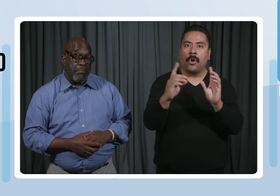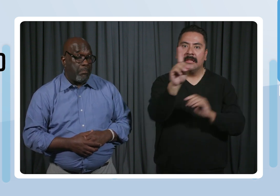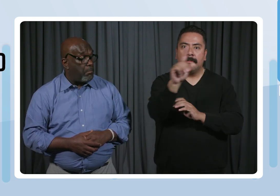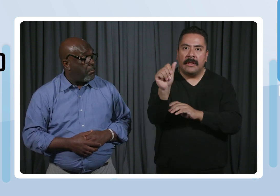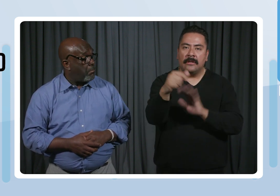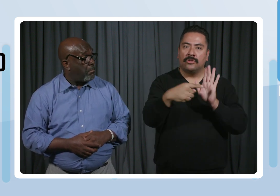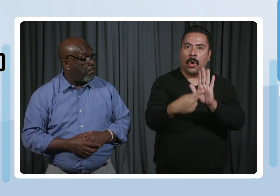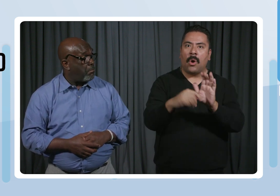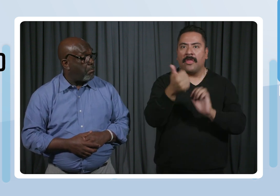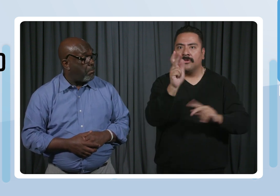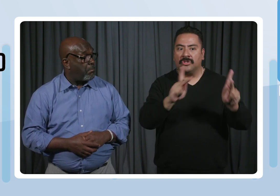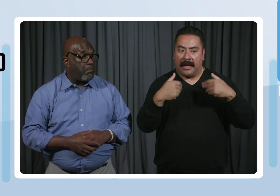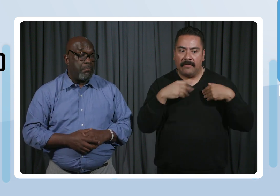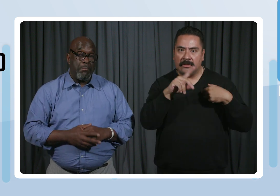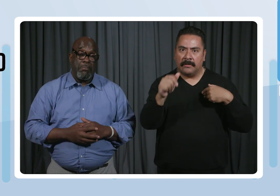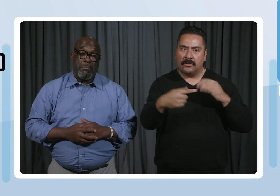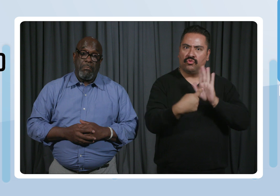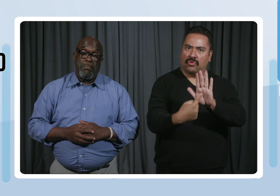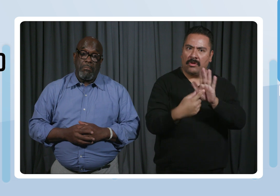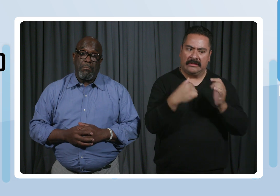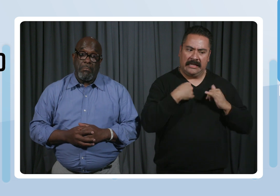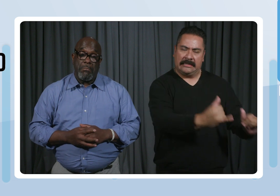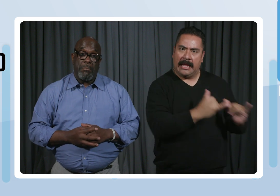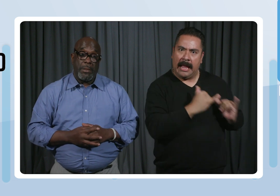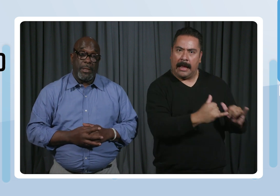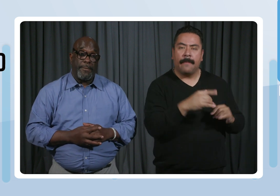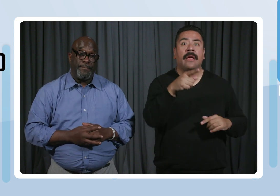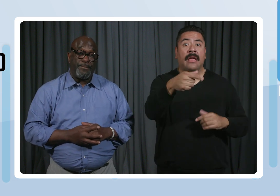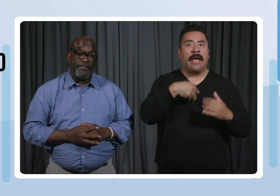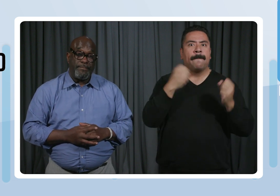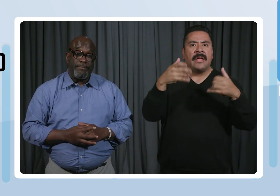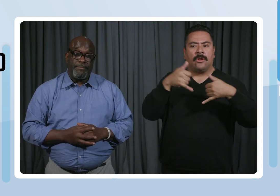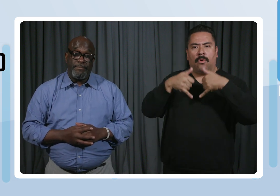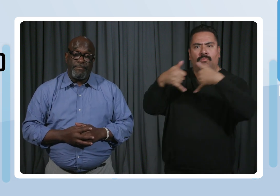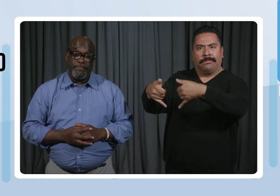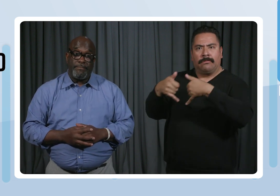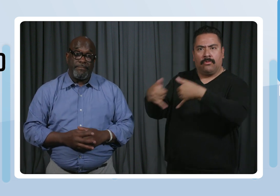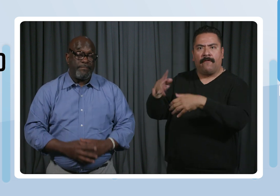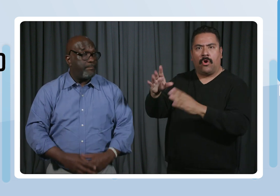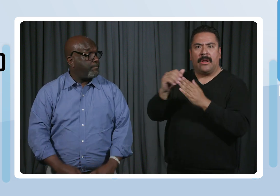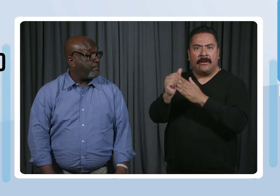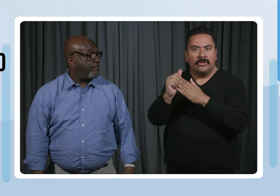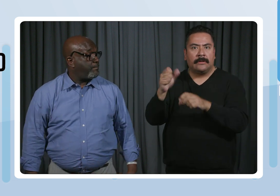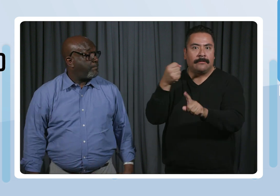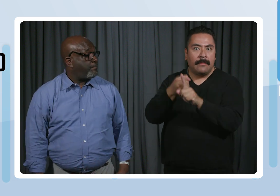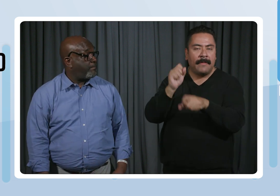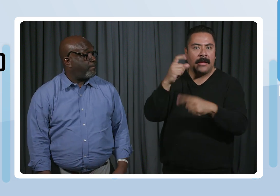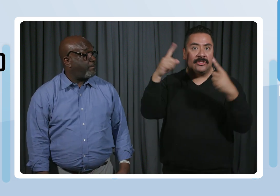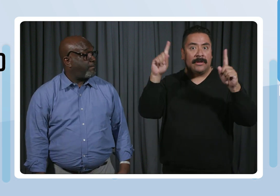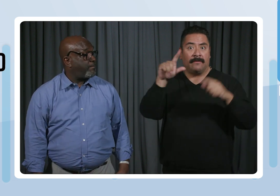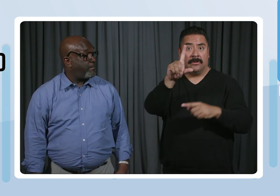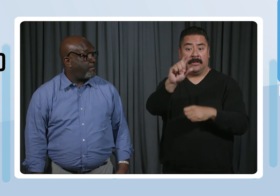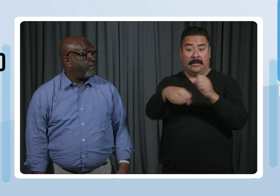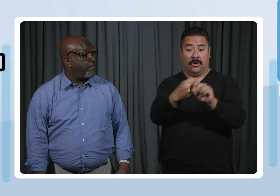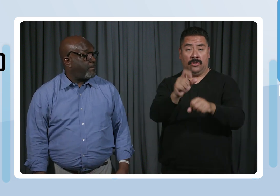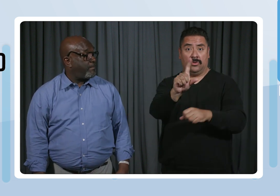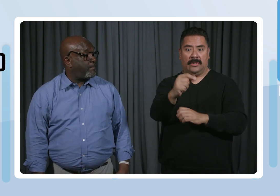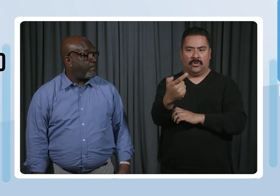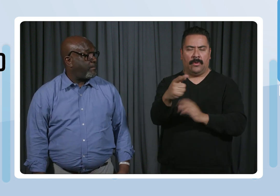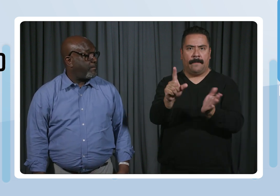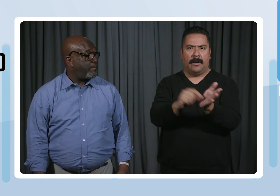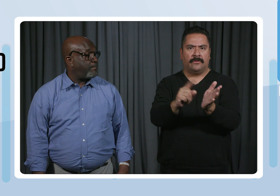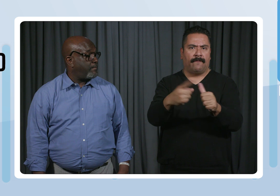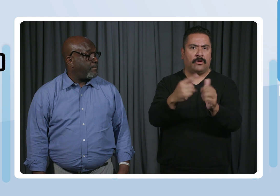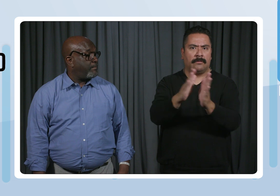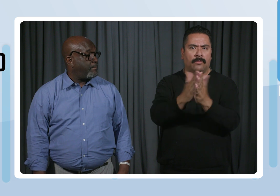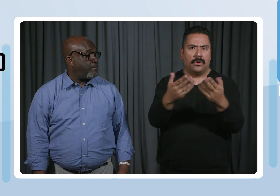represented. Emily has received numerous awards for her leadership, impact, and achievements. In 2021, Emily published her